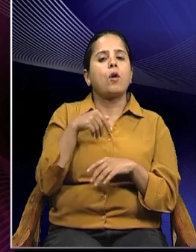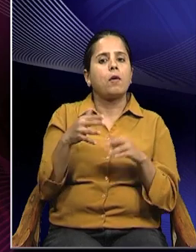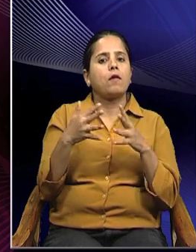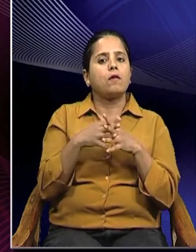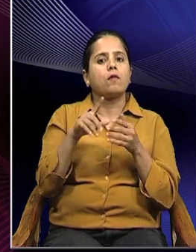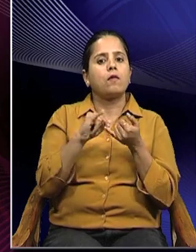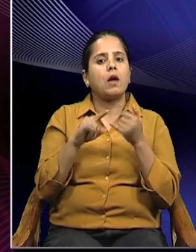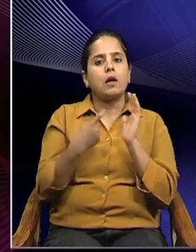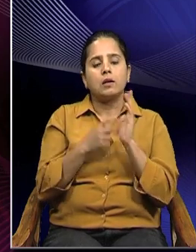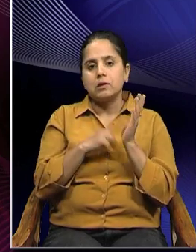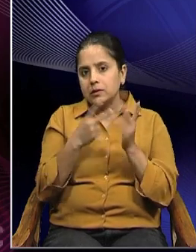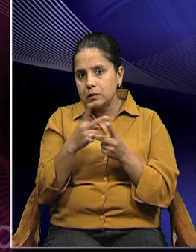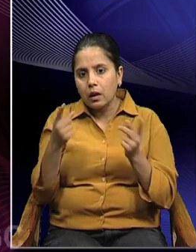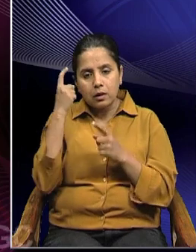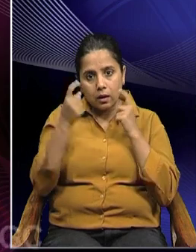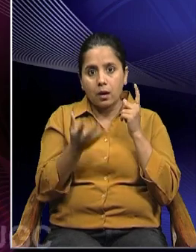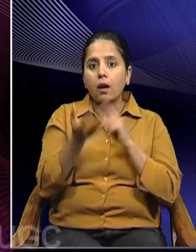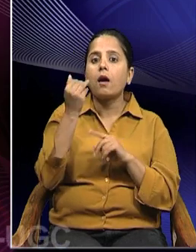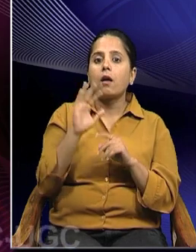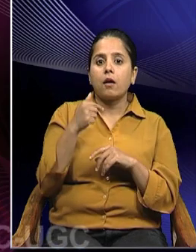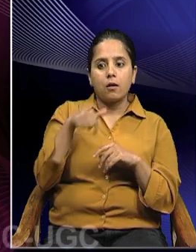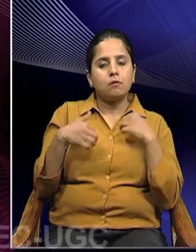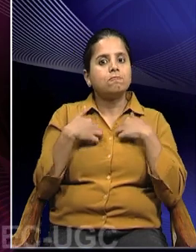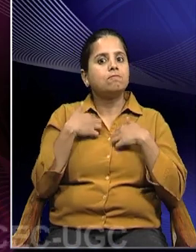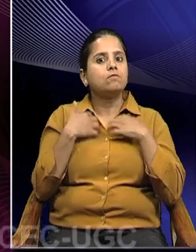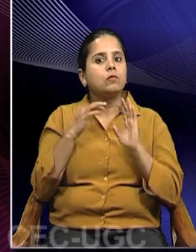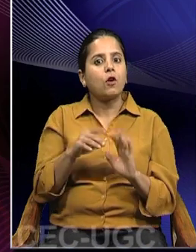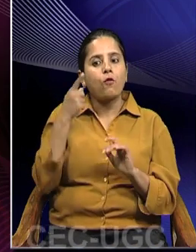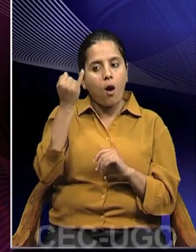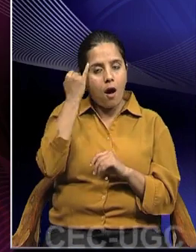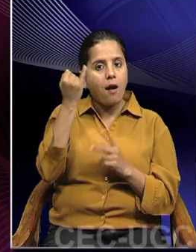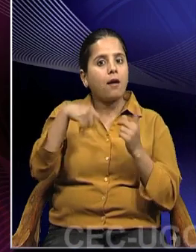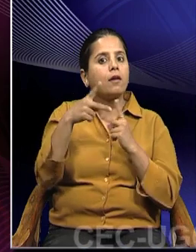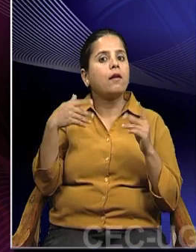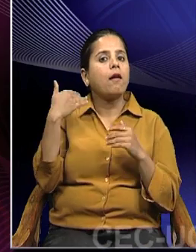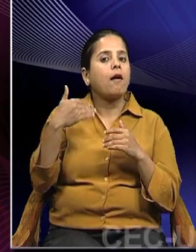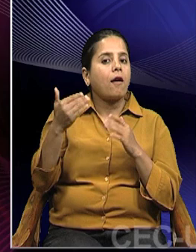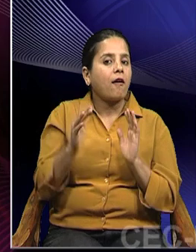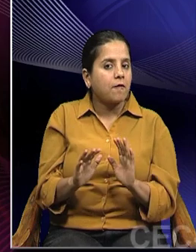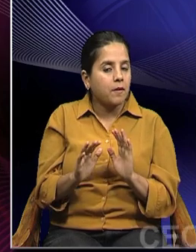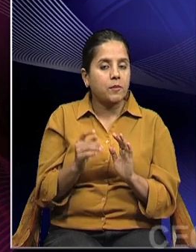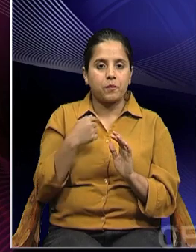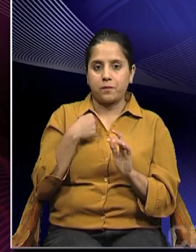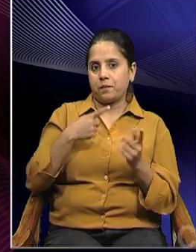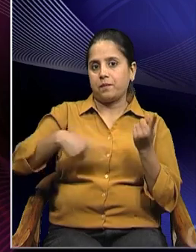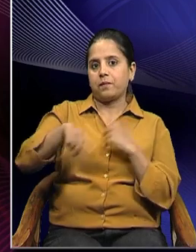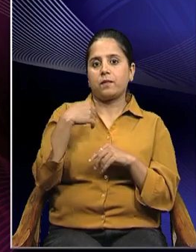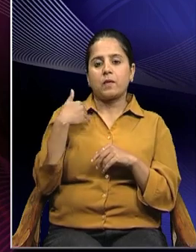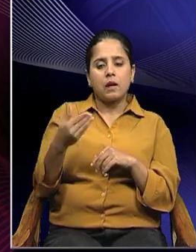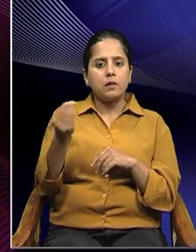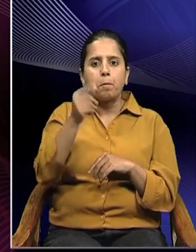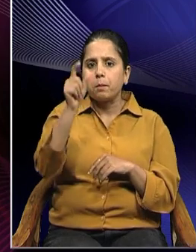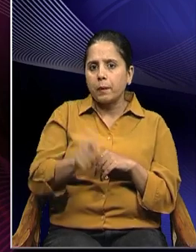thinkers in one way or the other, and we are very excited for those ideas at times, and we are at times some